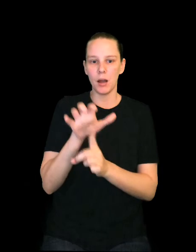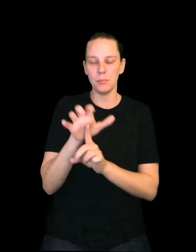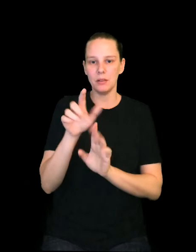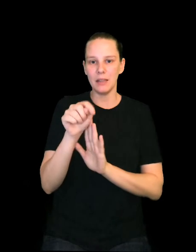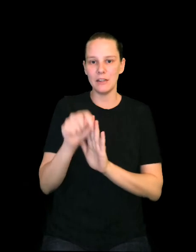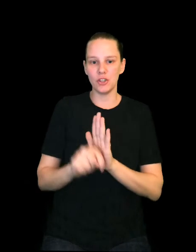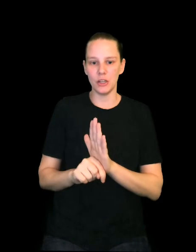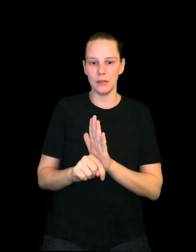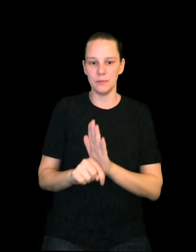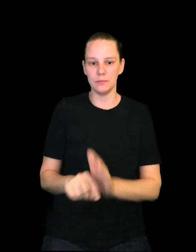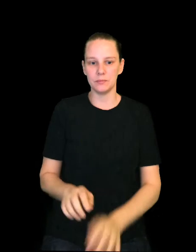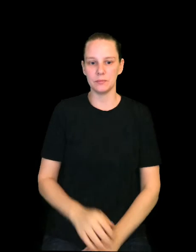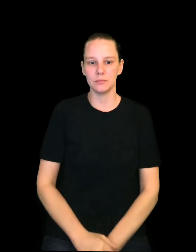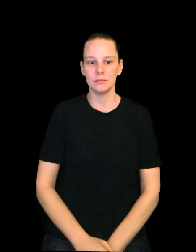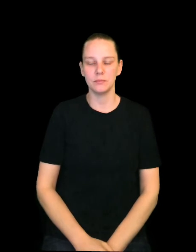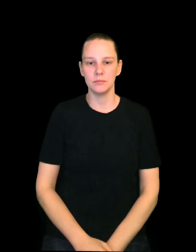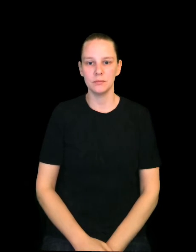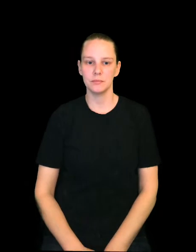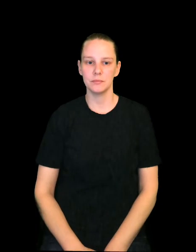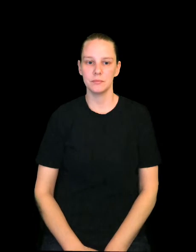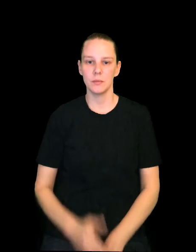the population.